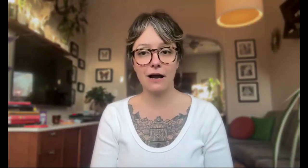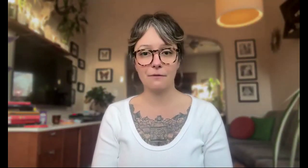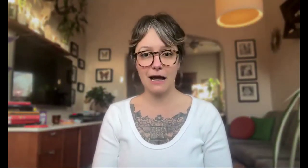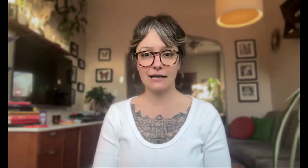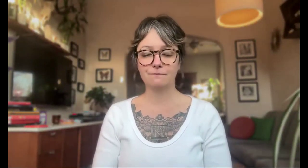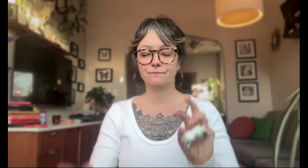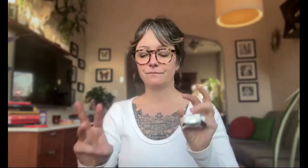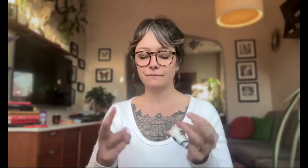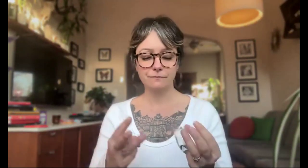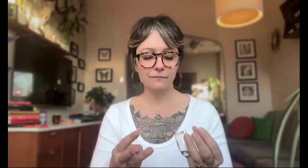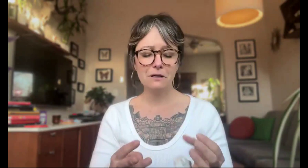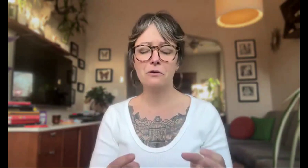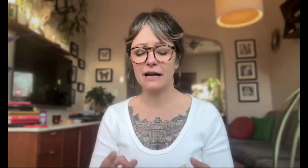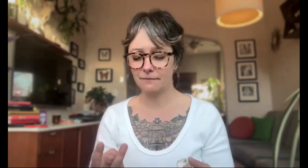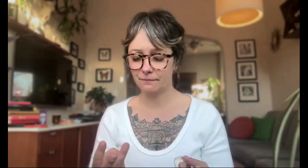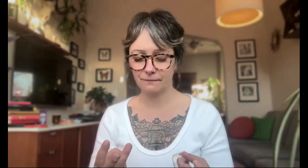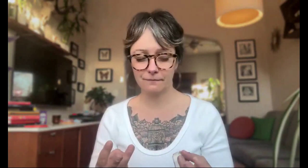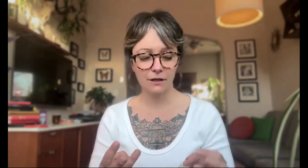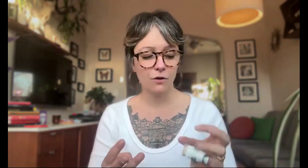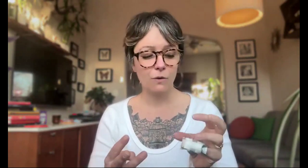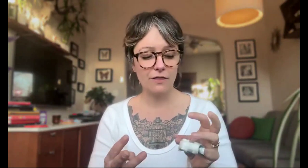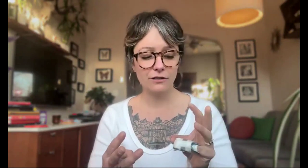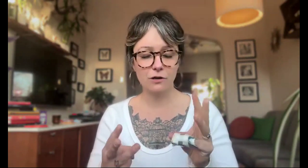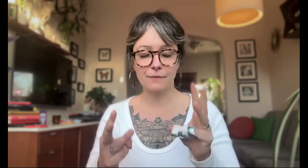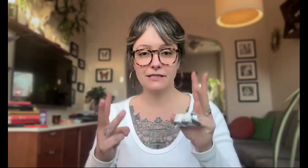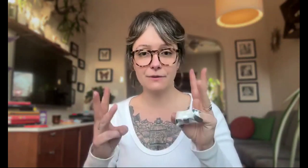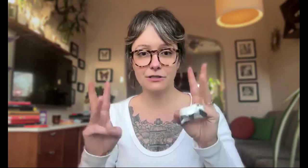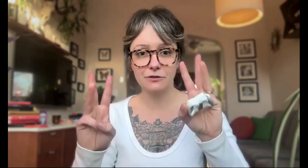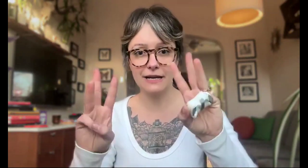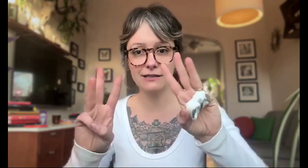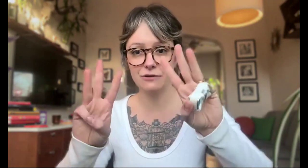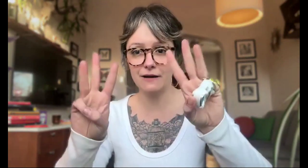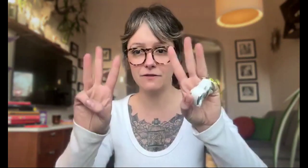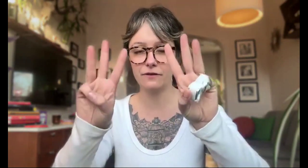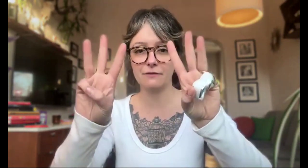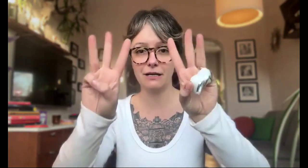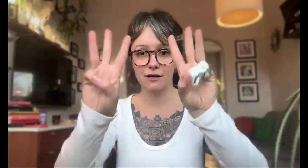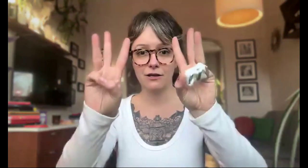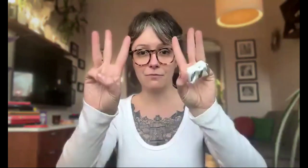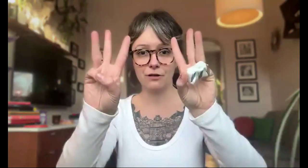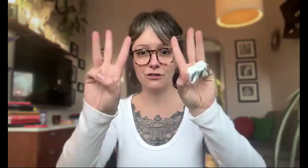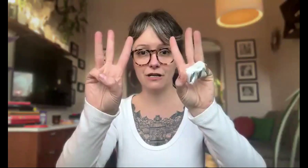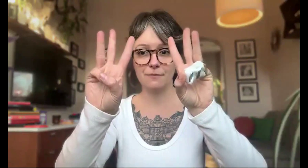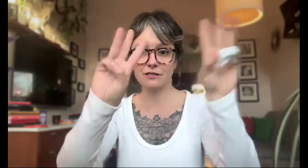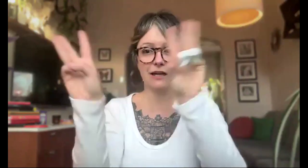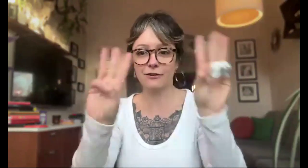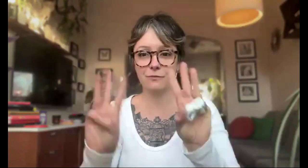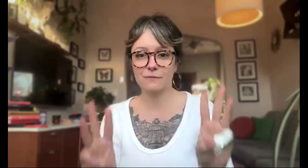right, ready? Okay. Weather is normally done with two hands. You have to forgive me. You put your W's together and you put them